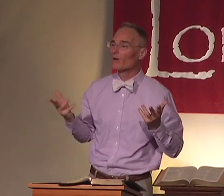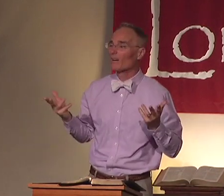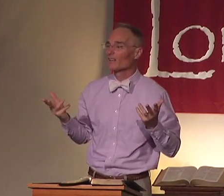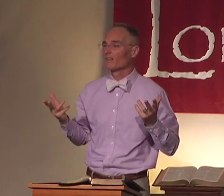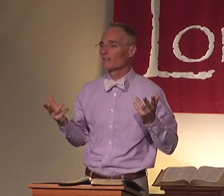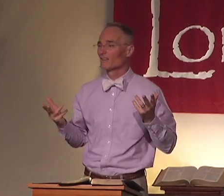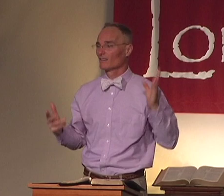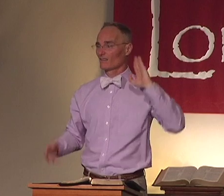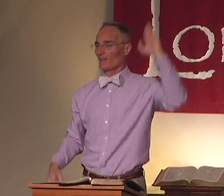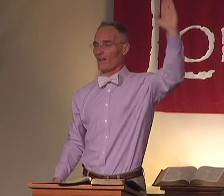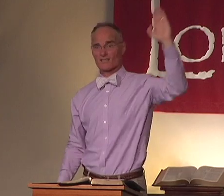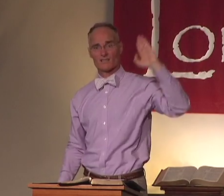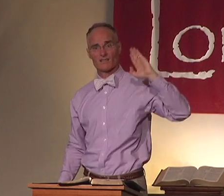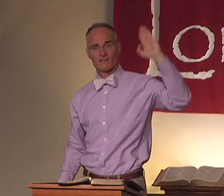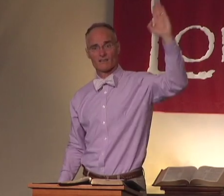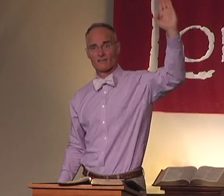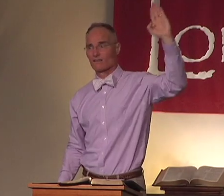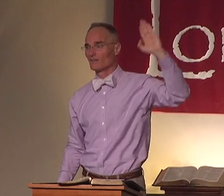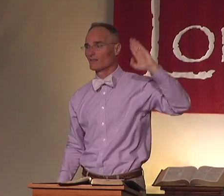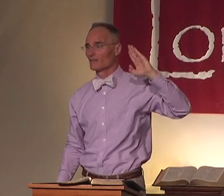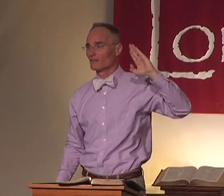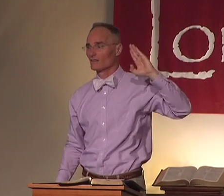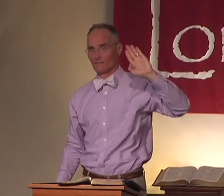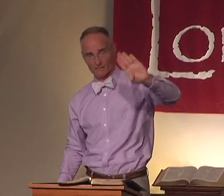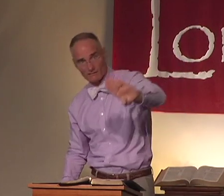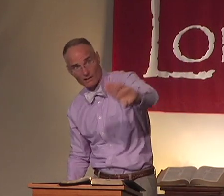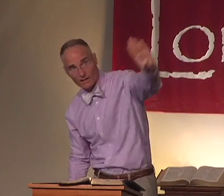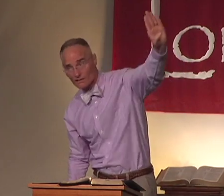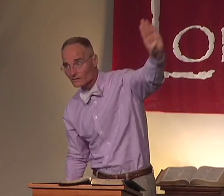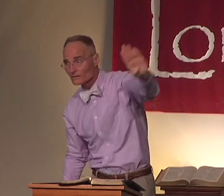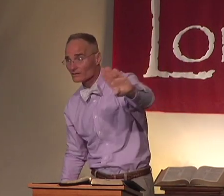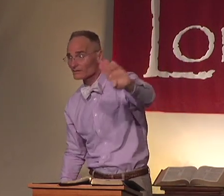Life really is about us. Us.